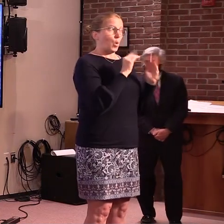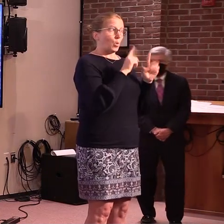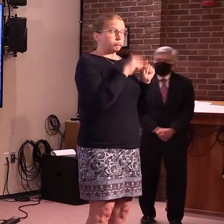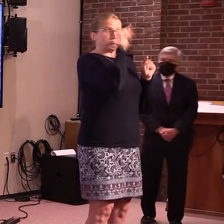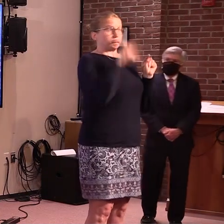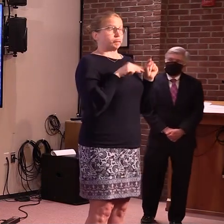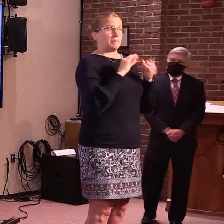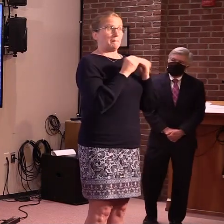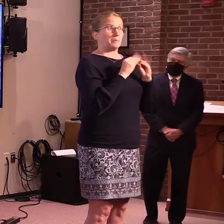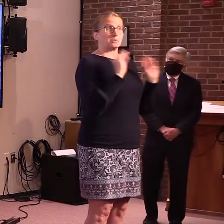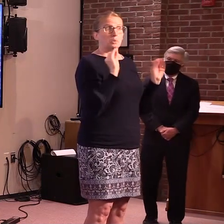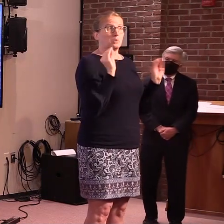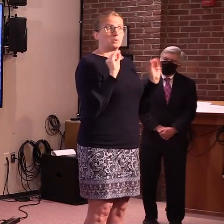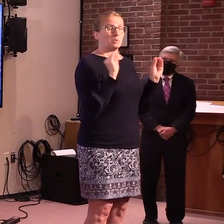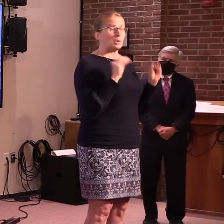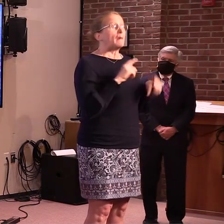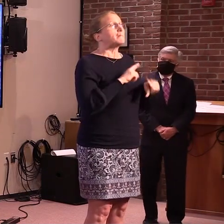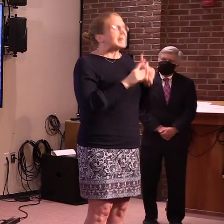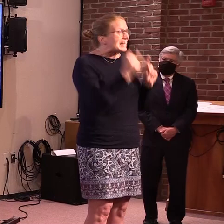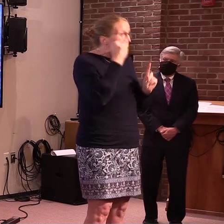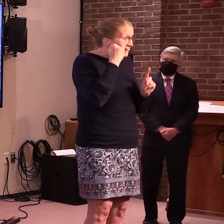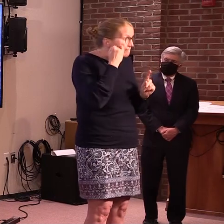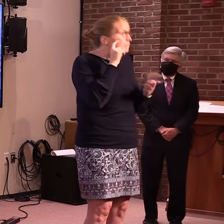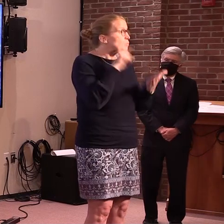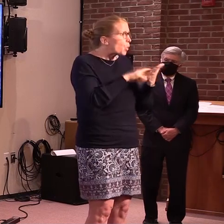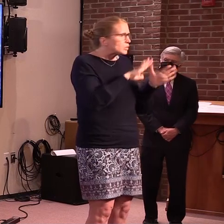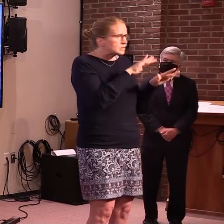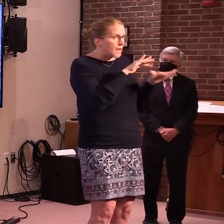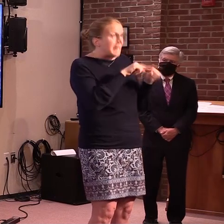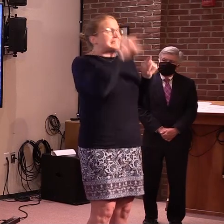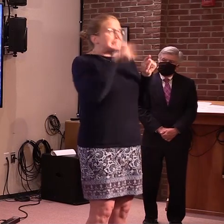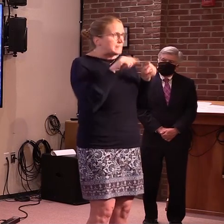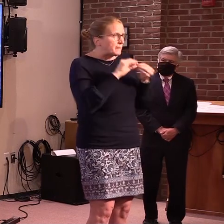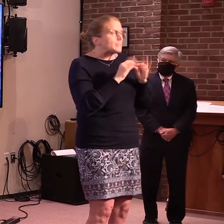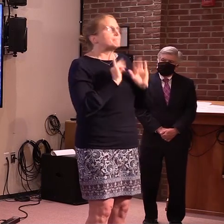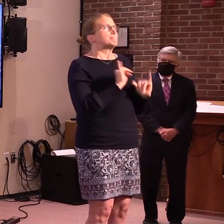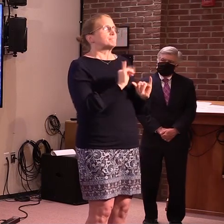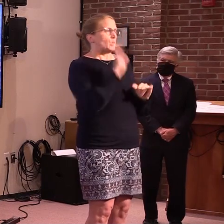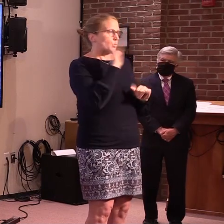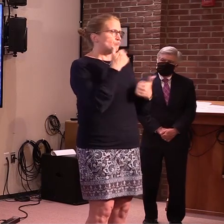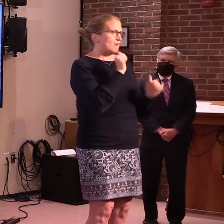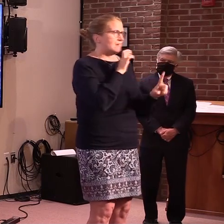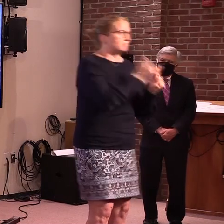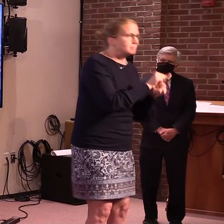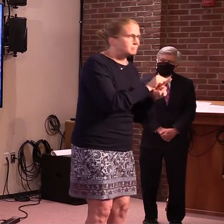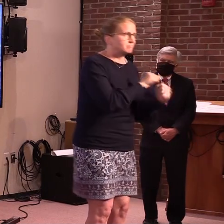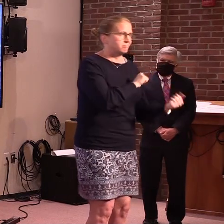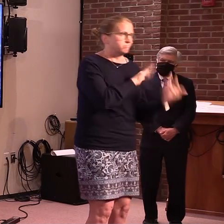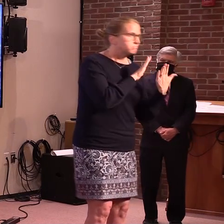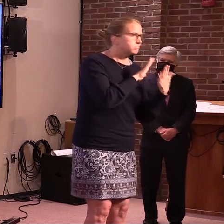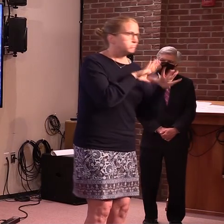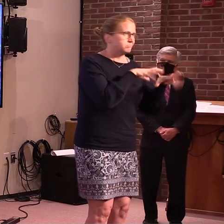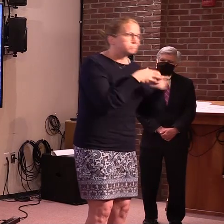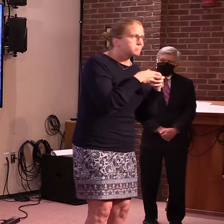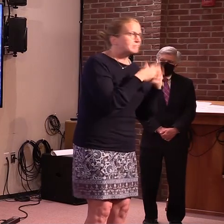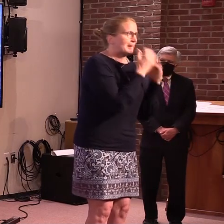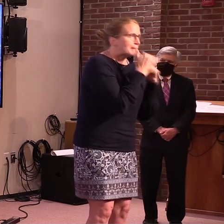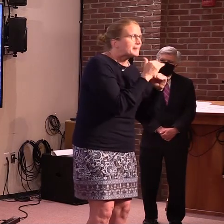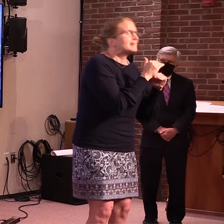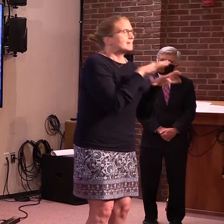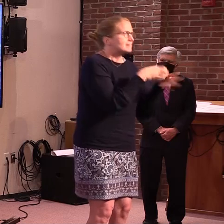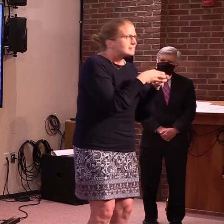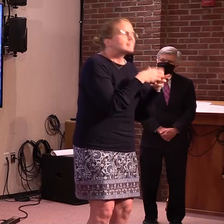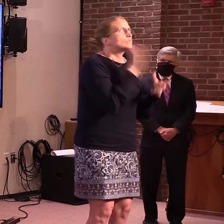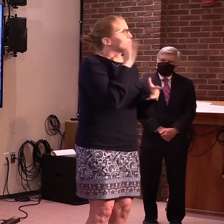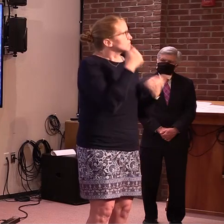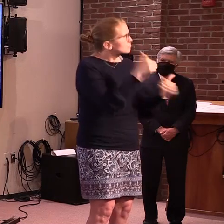in those sectors. But if we do, we'll do whatever we can. to contact Trace and